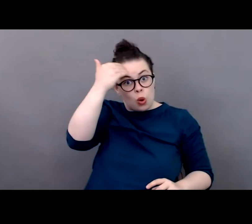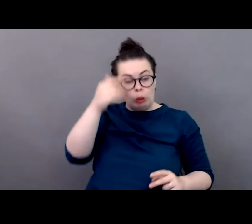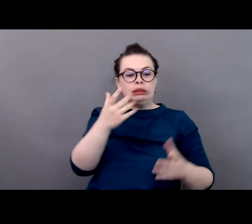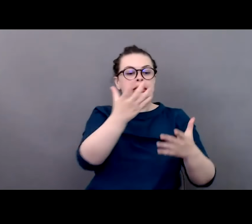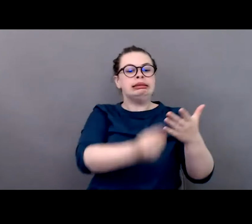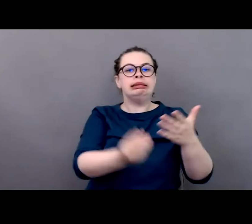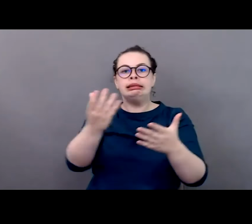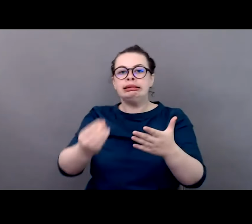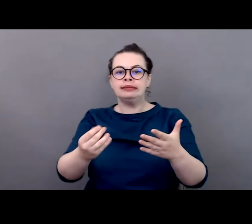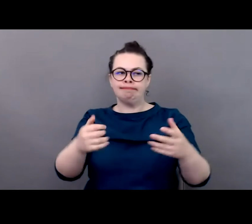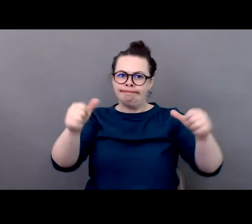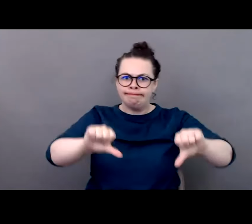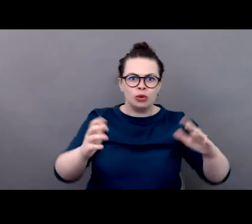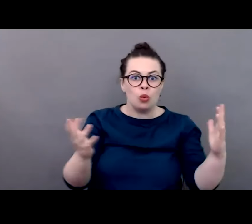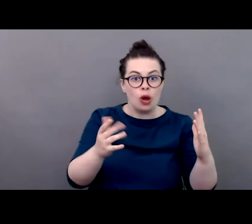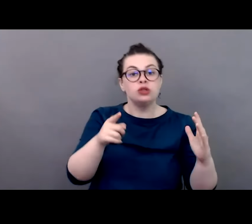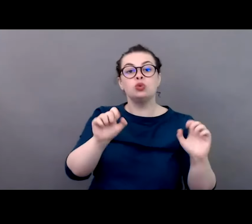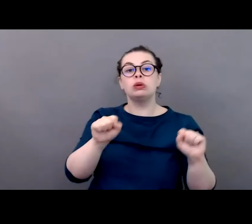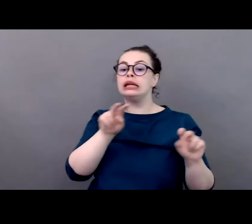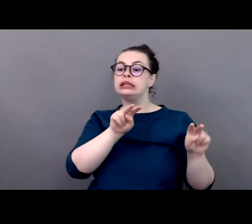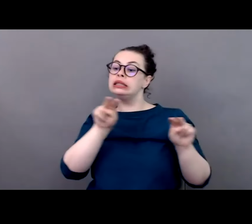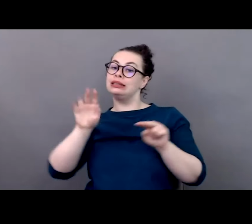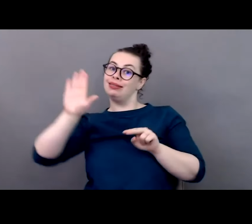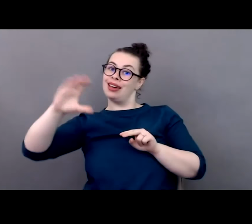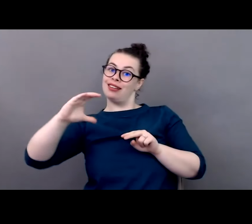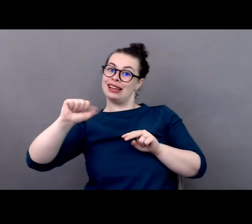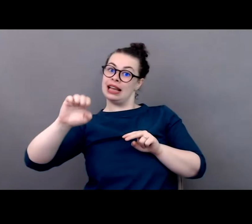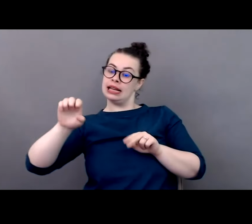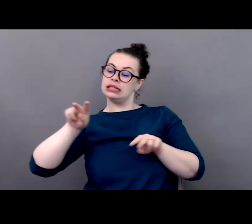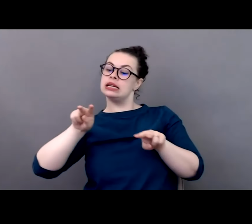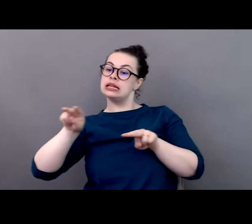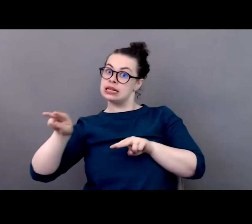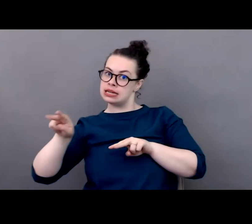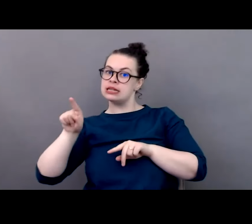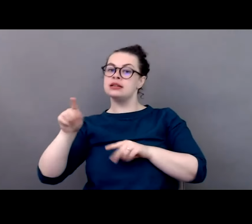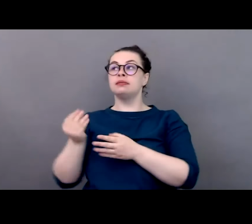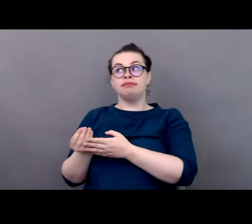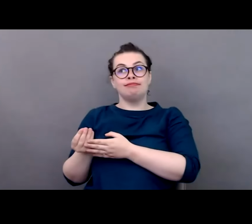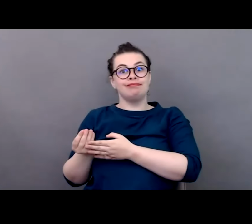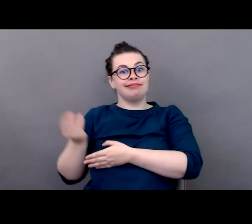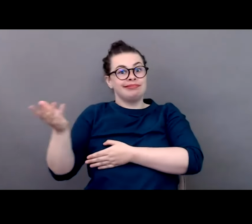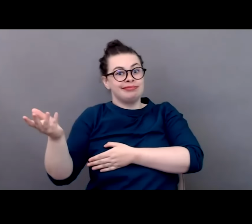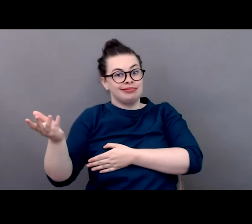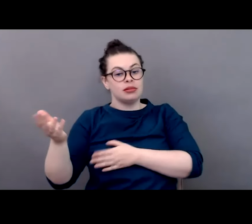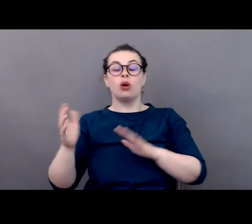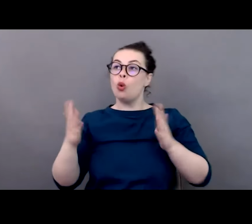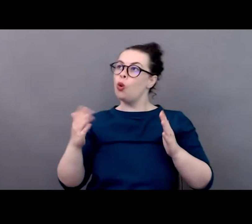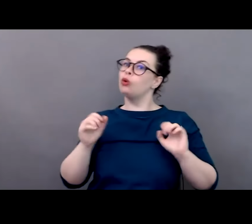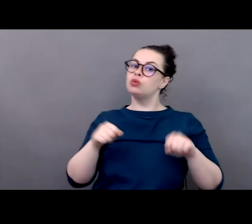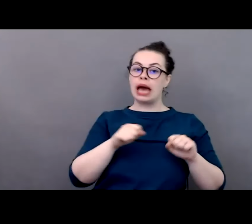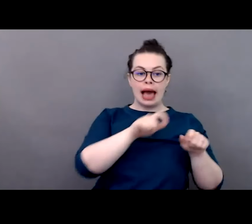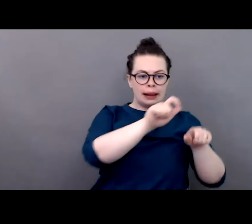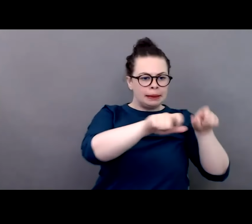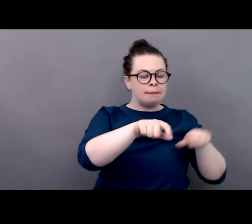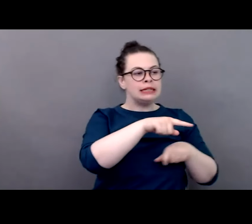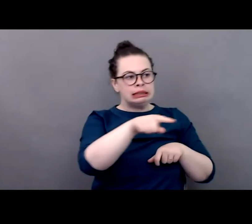be involved through organizations or helping lawyers or helping individual victims or even drafting a complaint on their behalf. Usually how